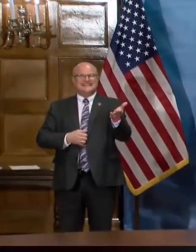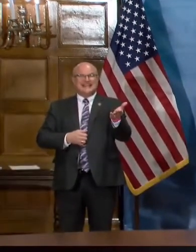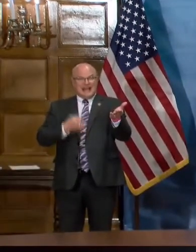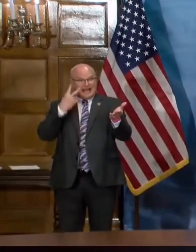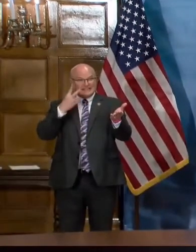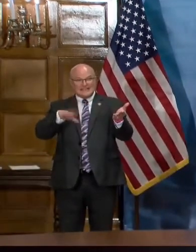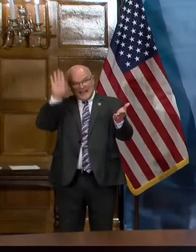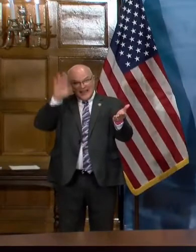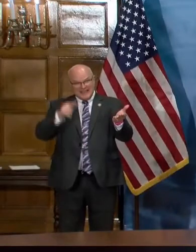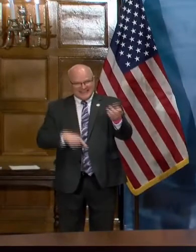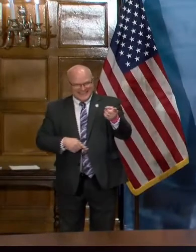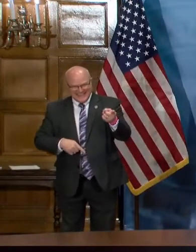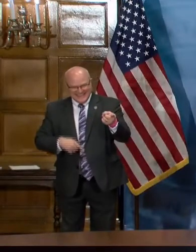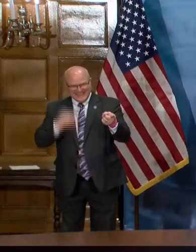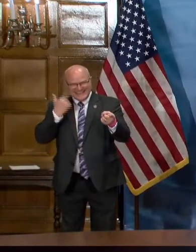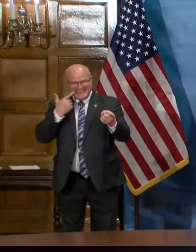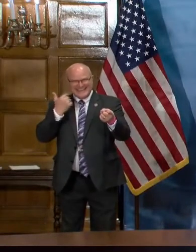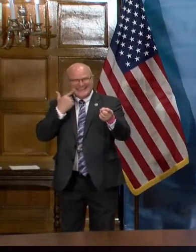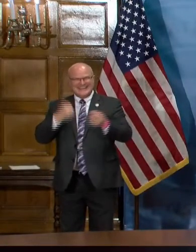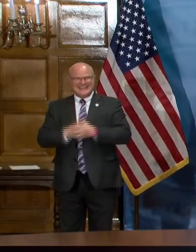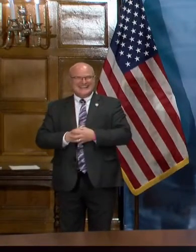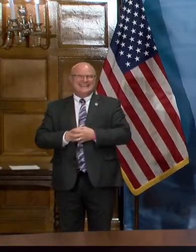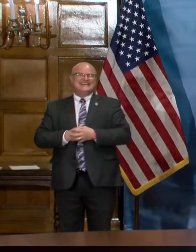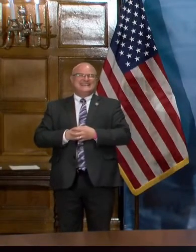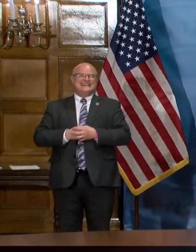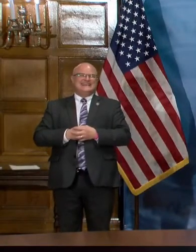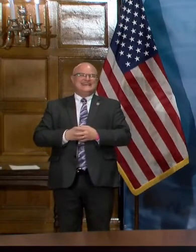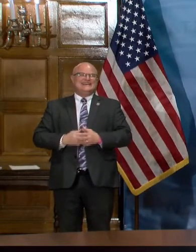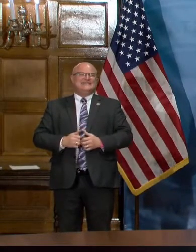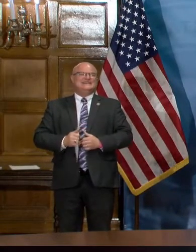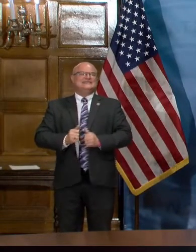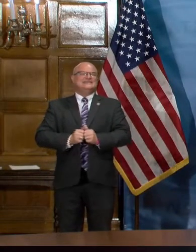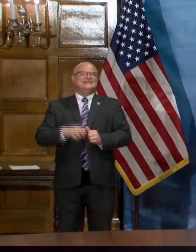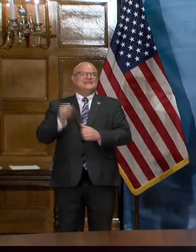I see that hand. Yeah.